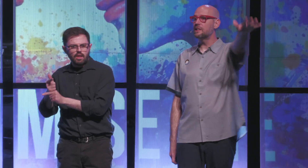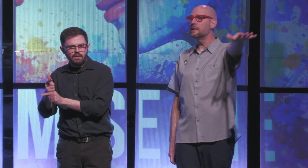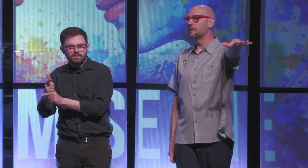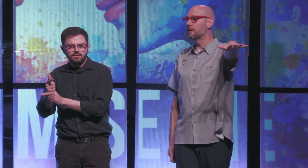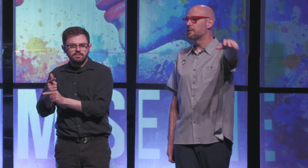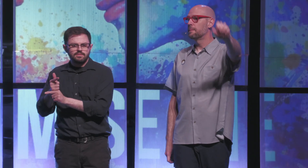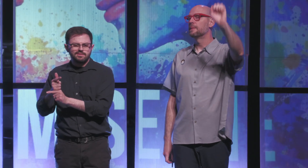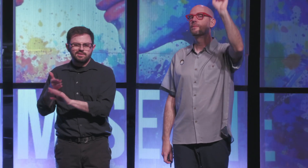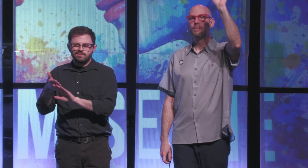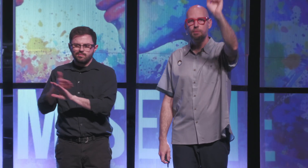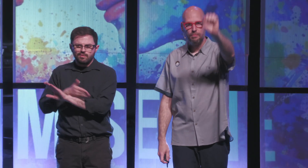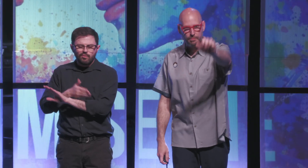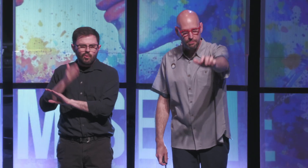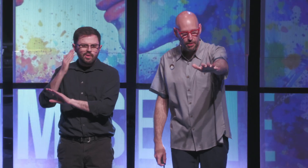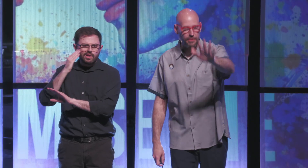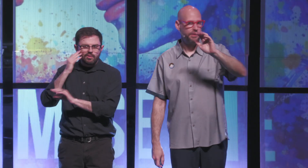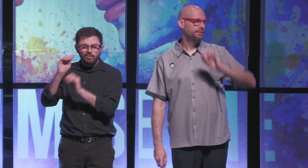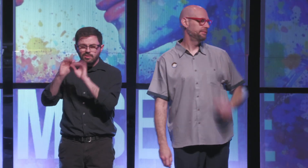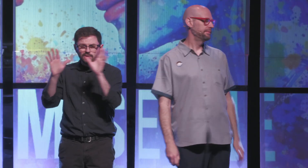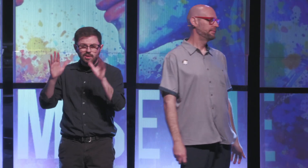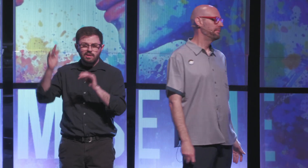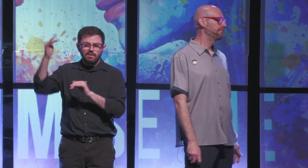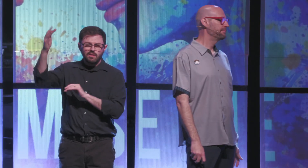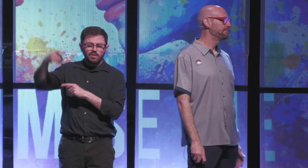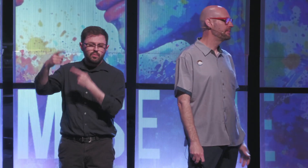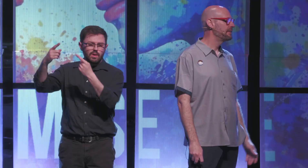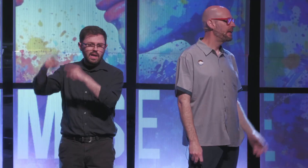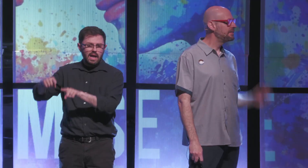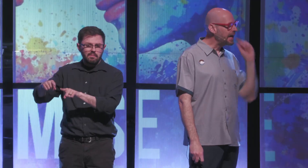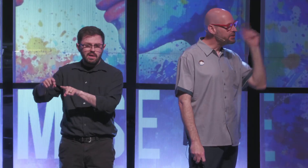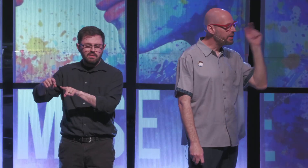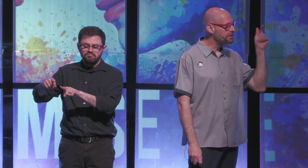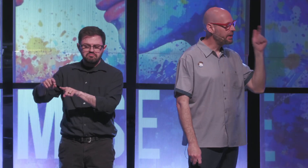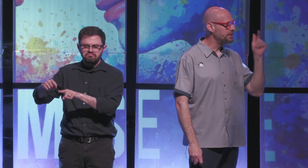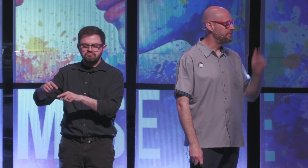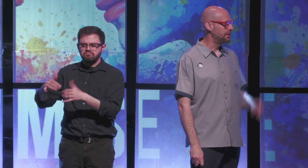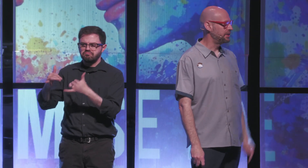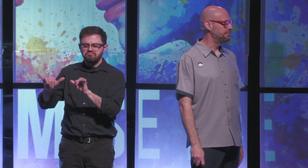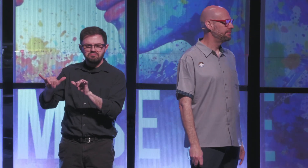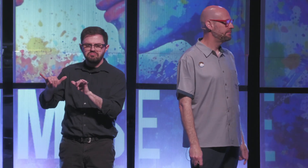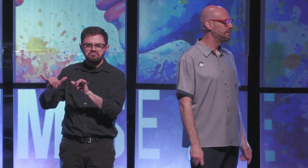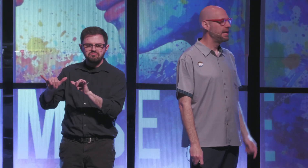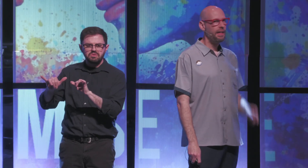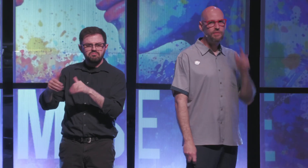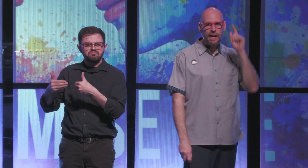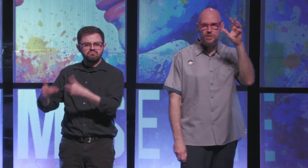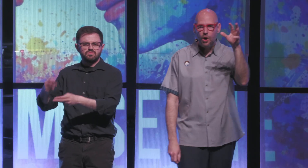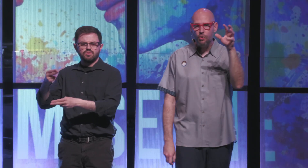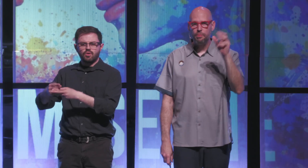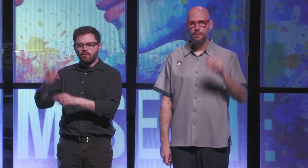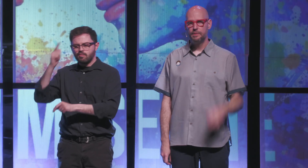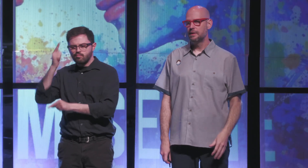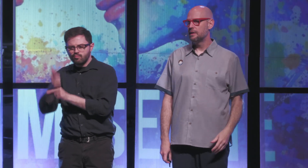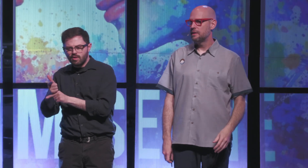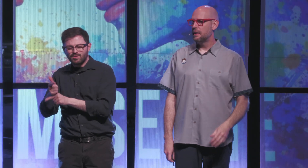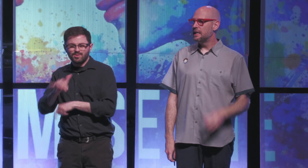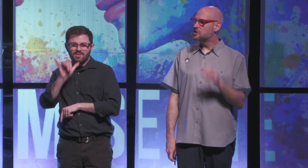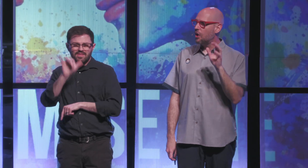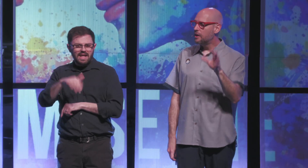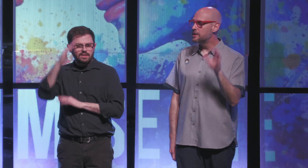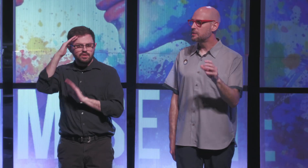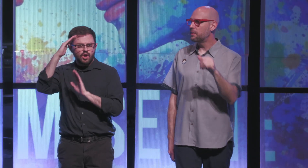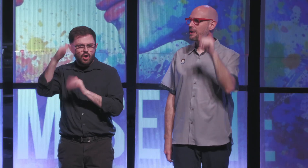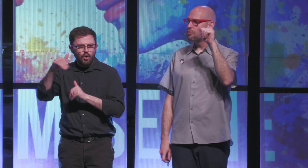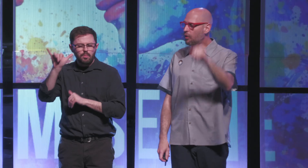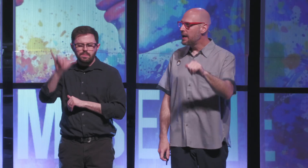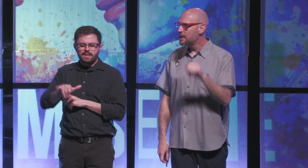is clear, brother. That's resurrection vision. That's hope. And it's